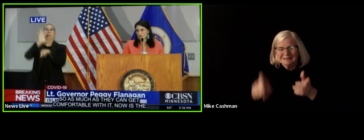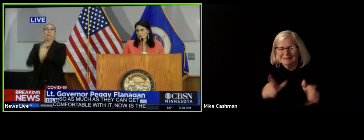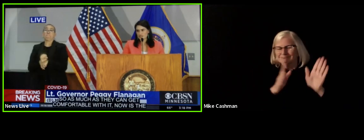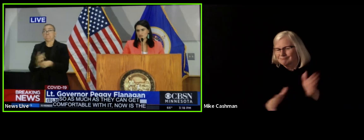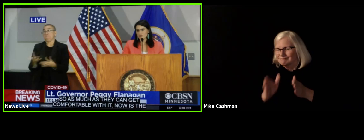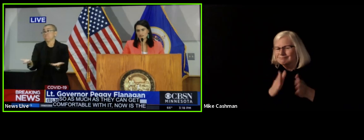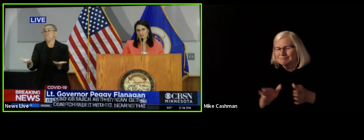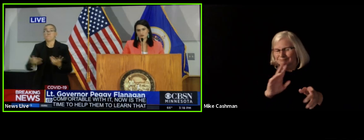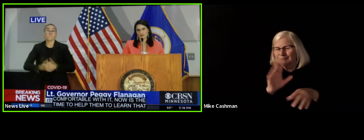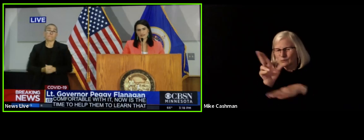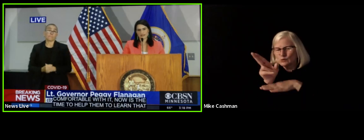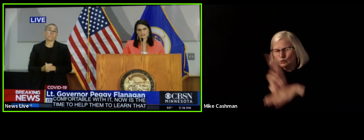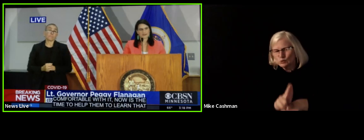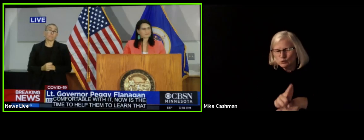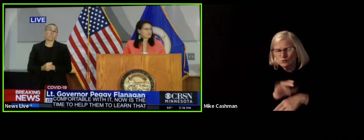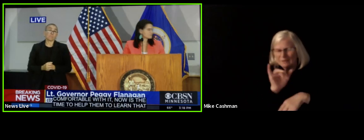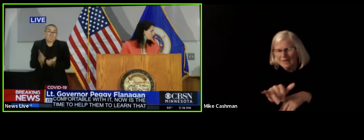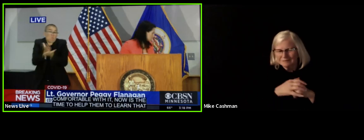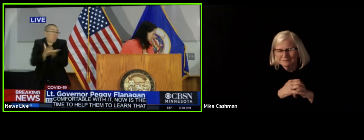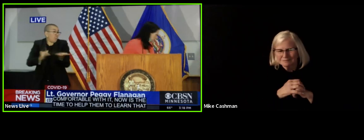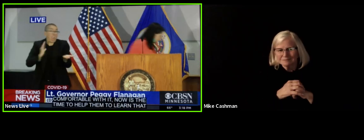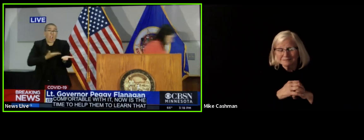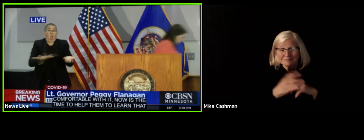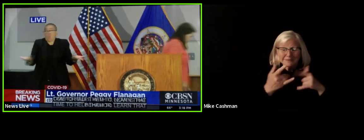what we do, and to normalize it.